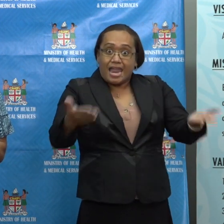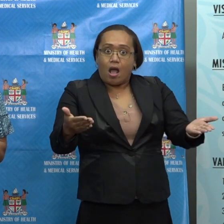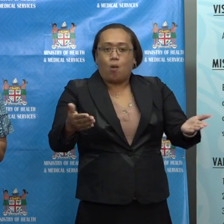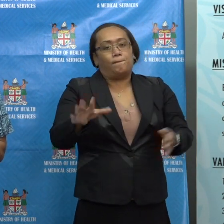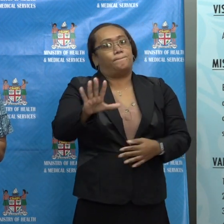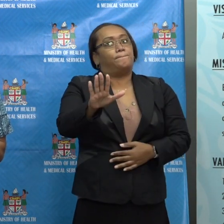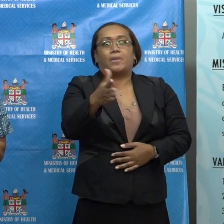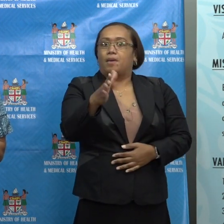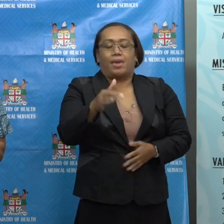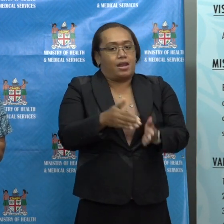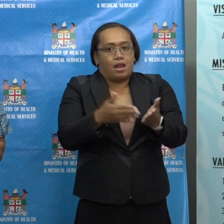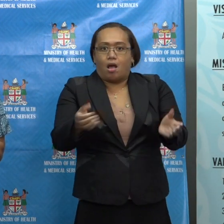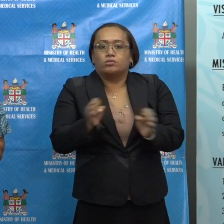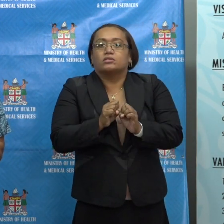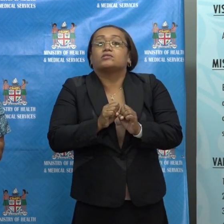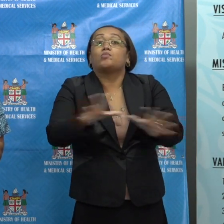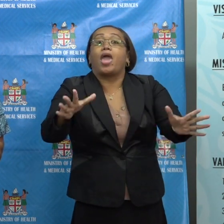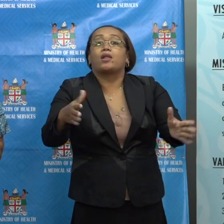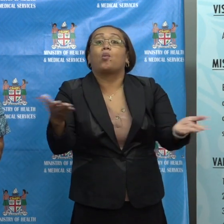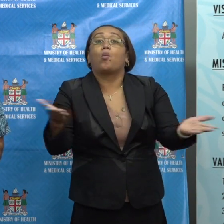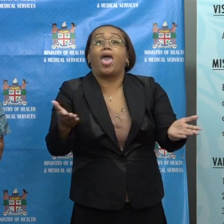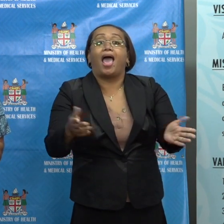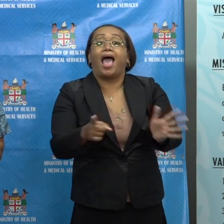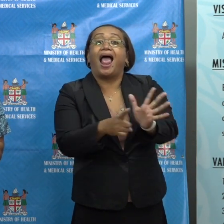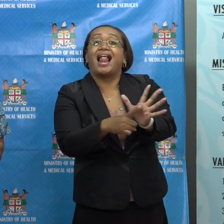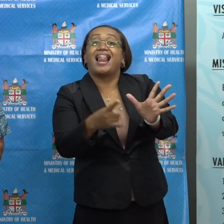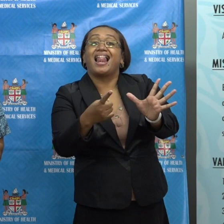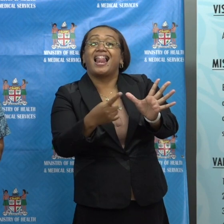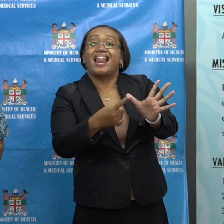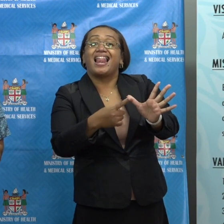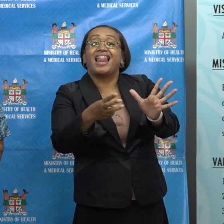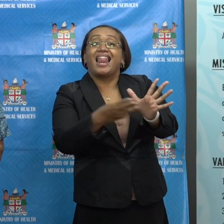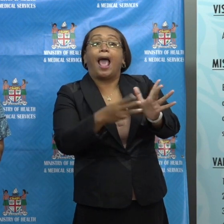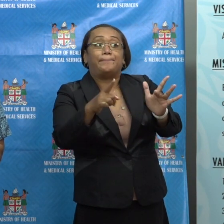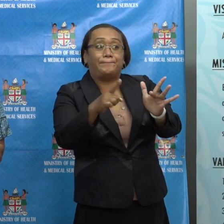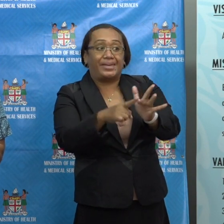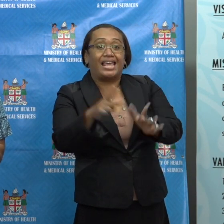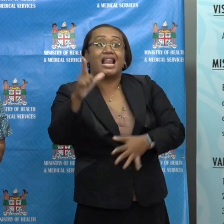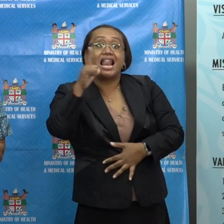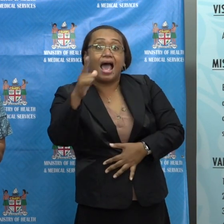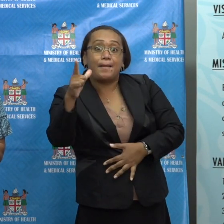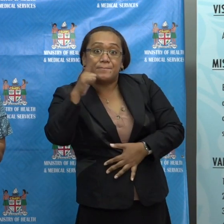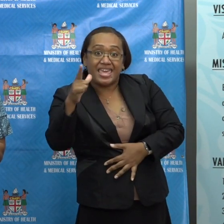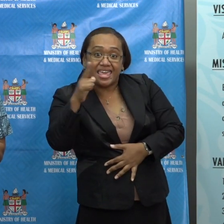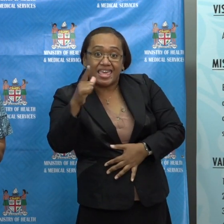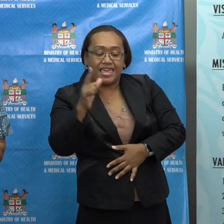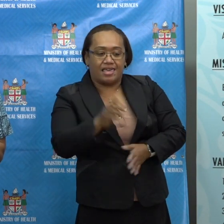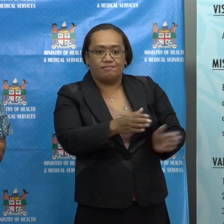spread within the Lami, Suva, Nosori areas and within the Nandi Lotoka area.